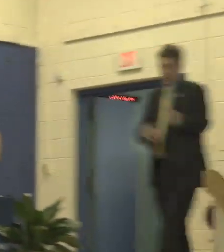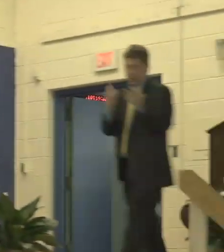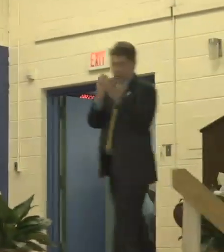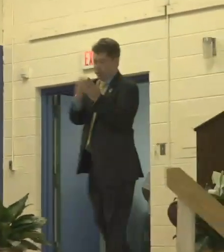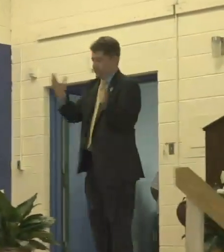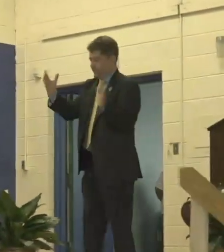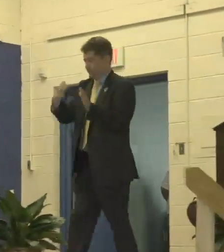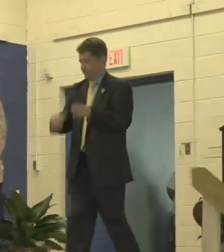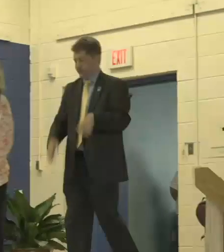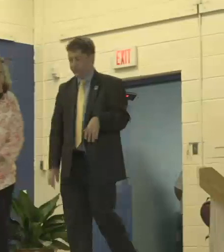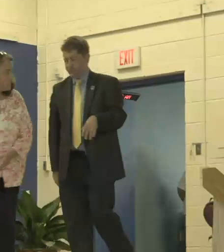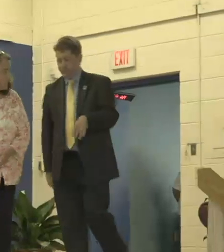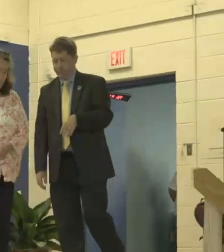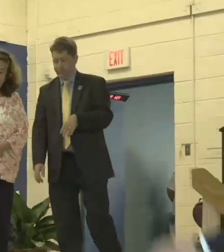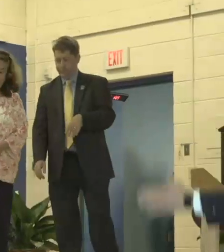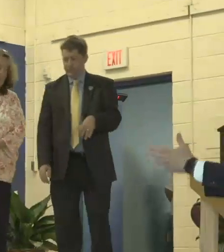Okay, we'll have a class picture now.